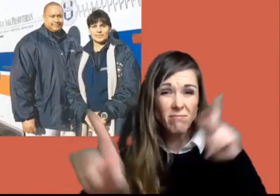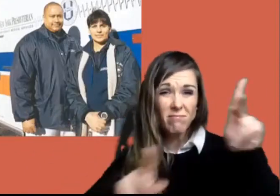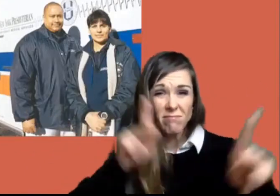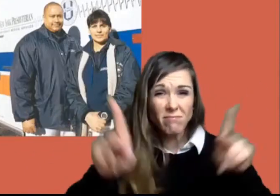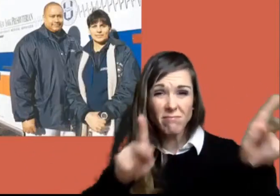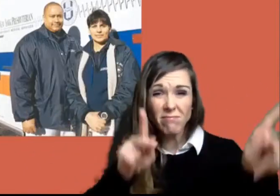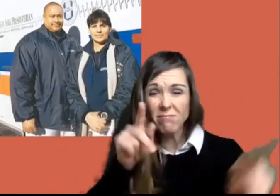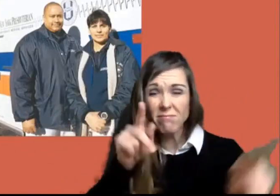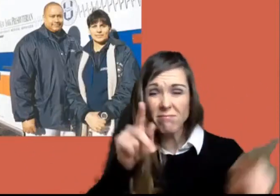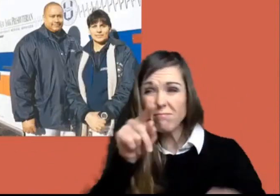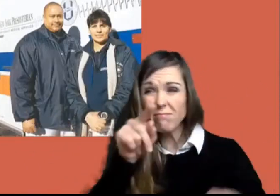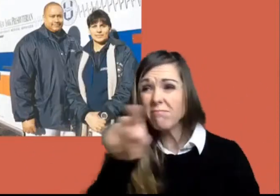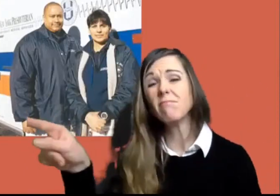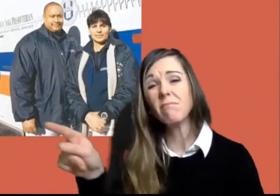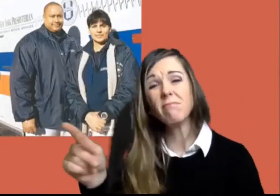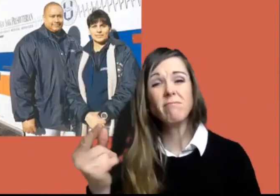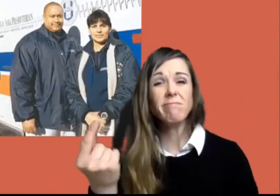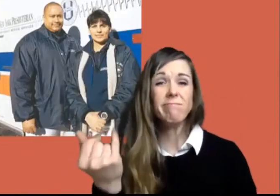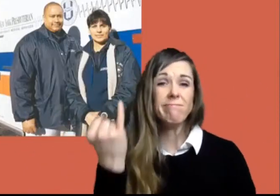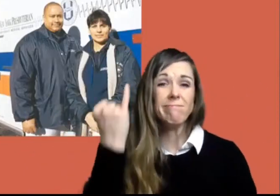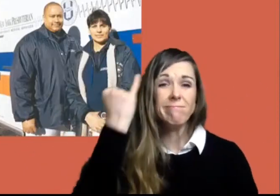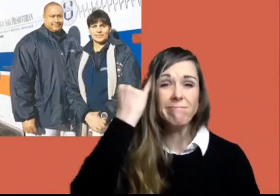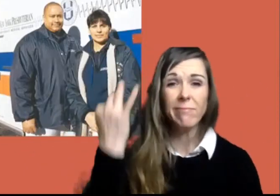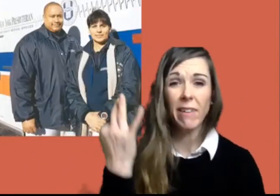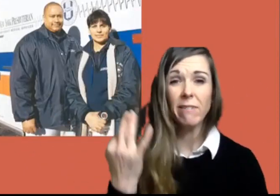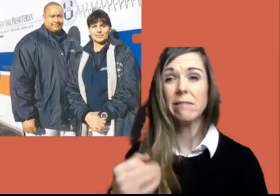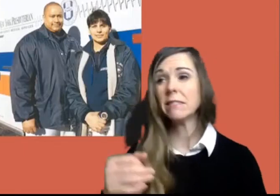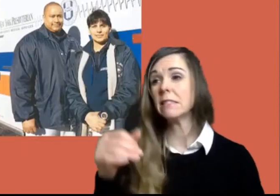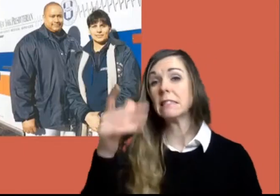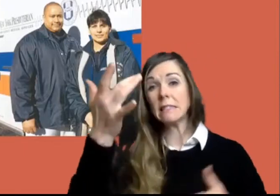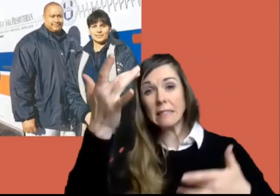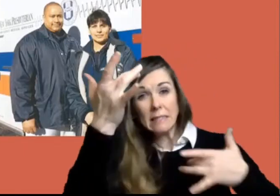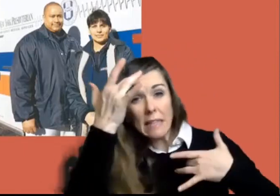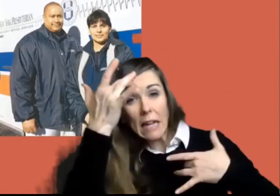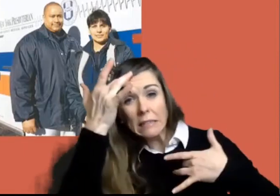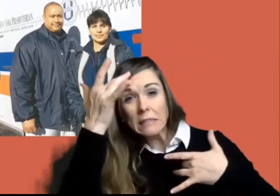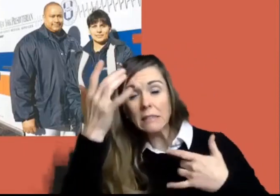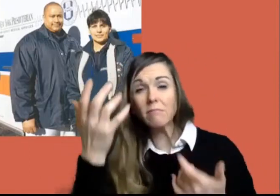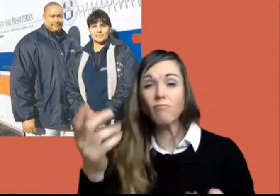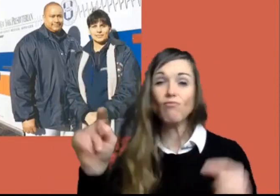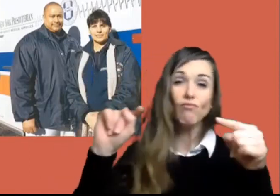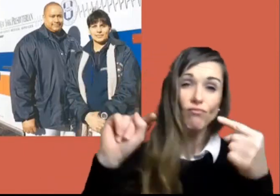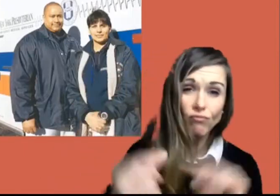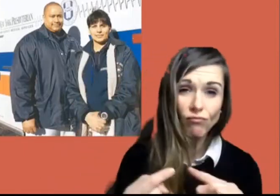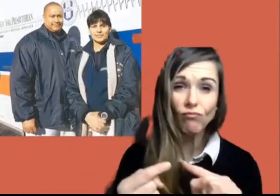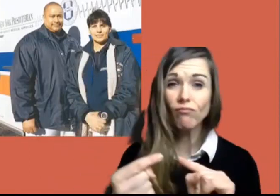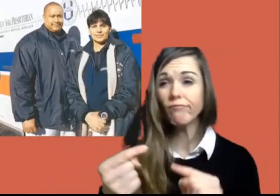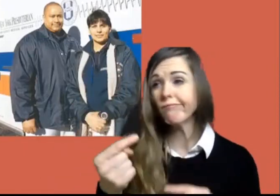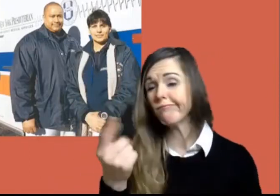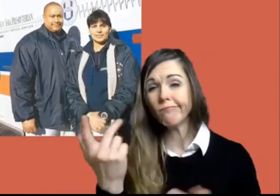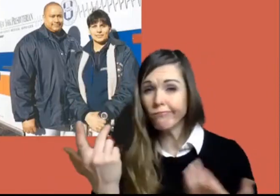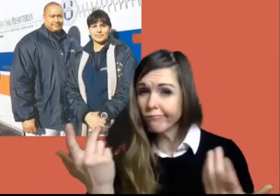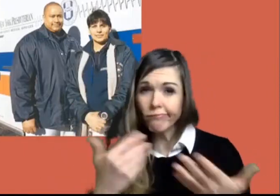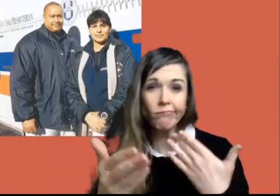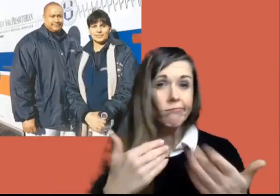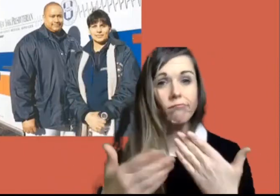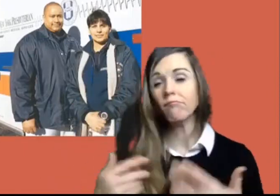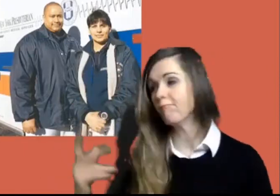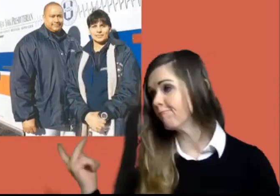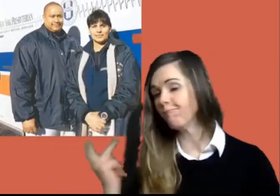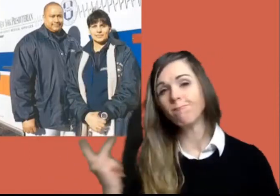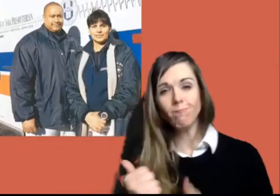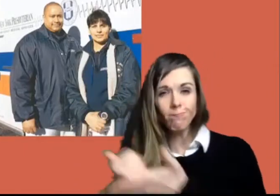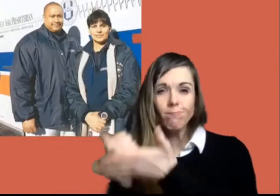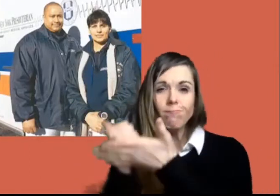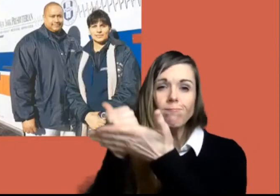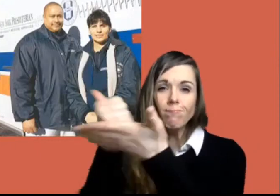help everyone. All those people who might be sick or